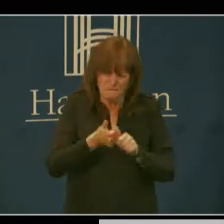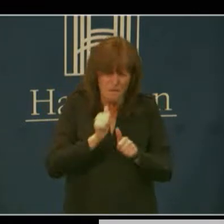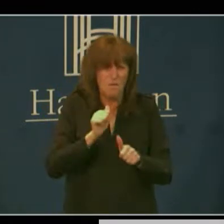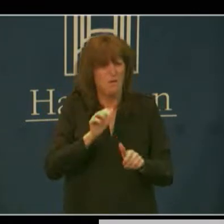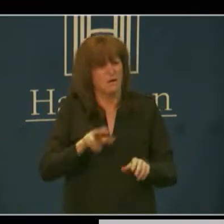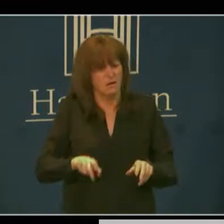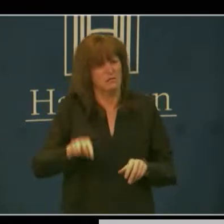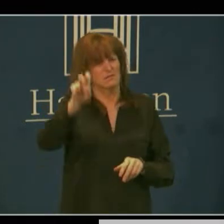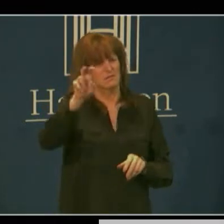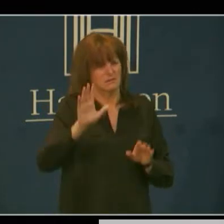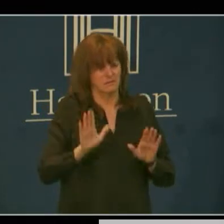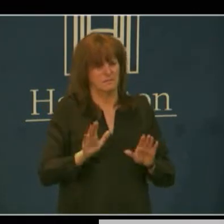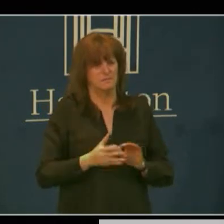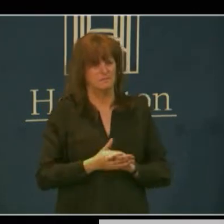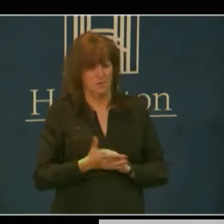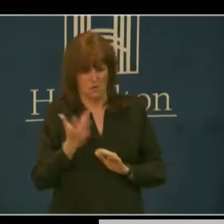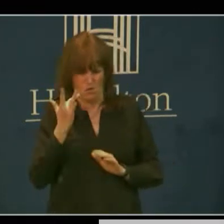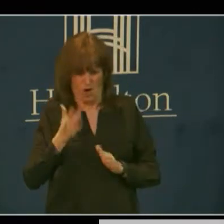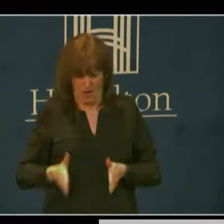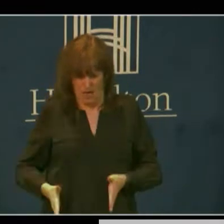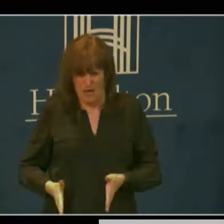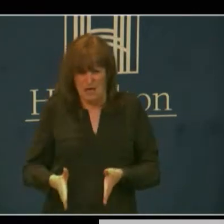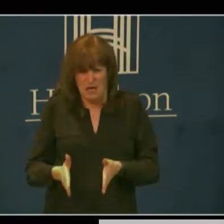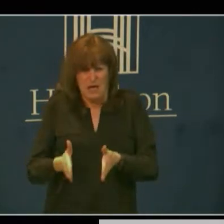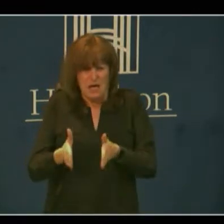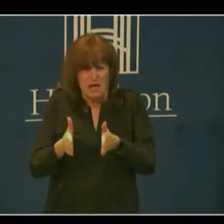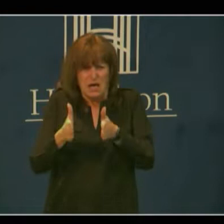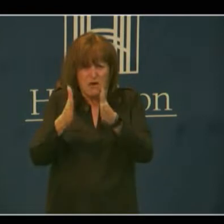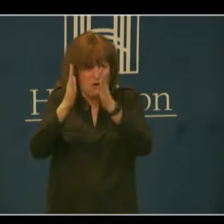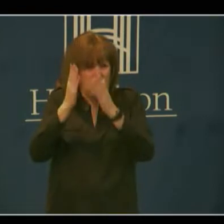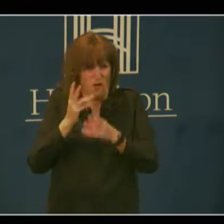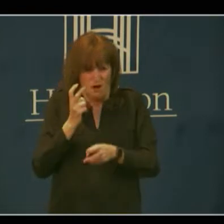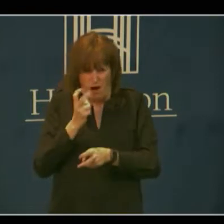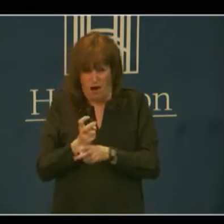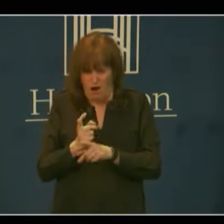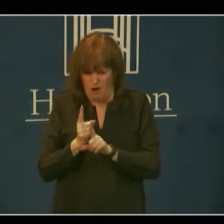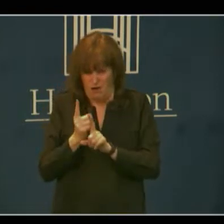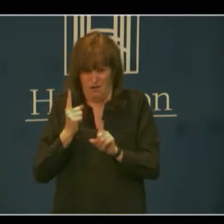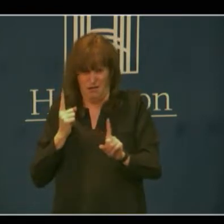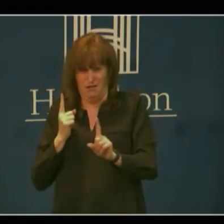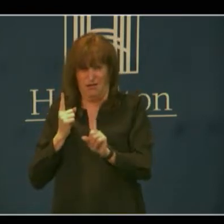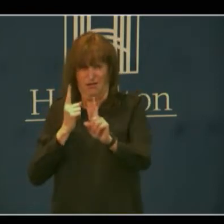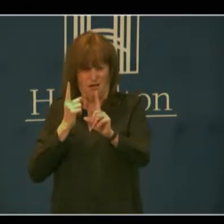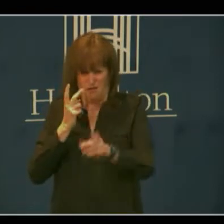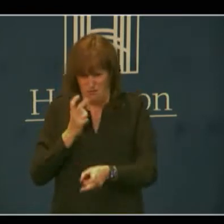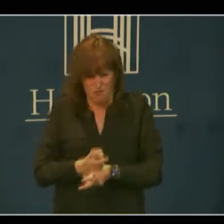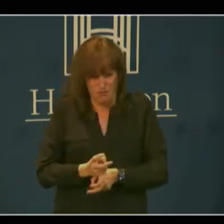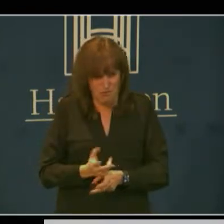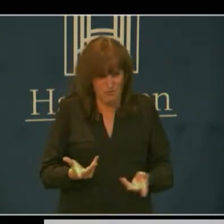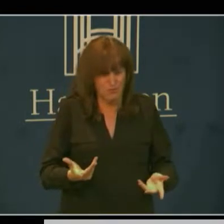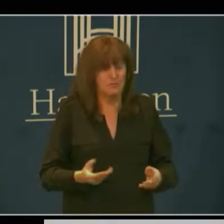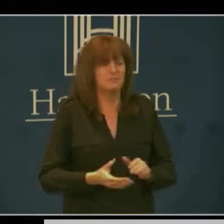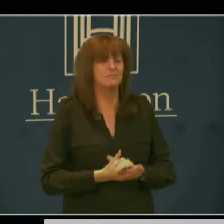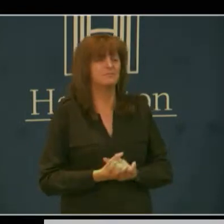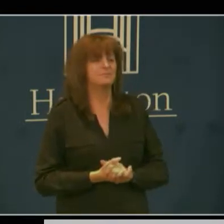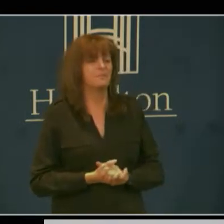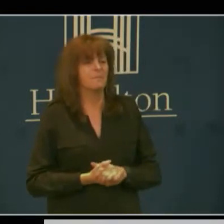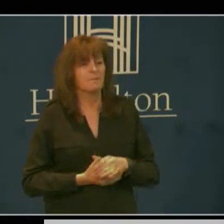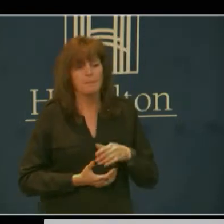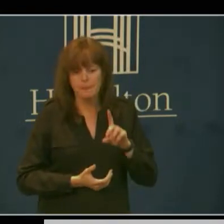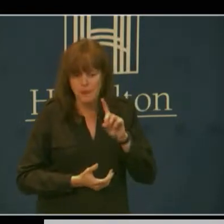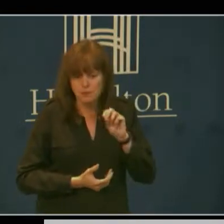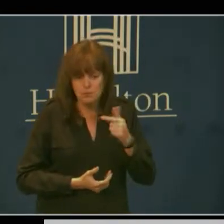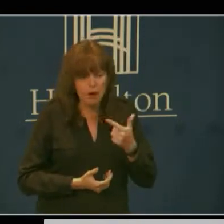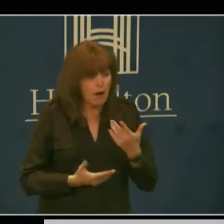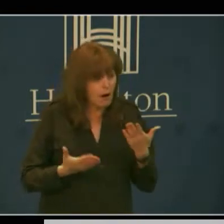the kind of spatial separation that it requires to not spread the virus. The dog parks and trails, residents are asked